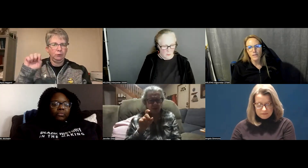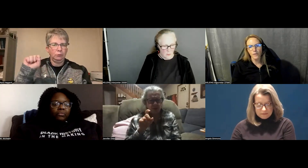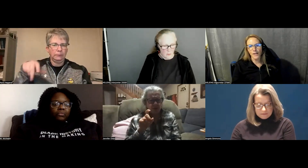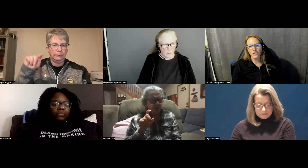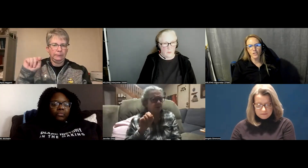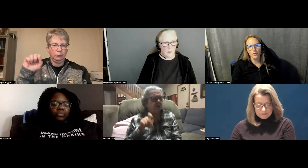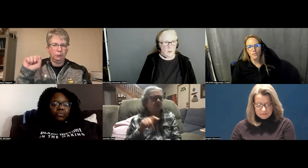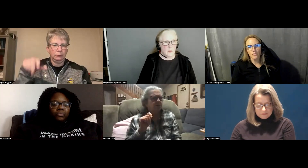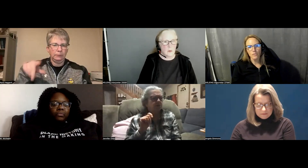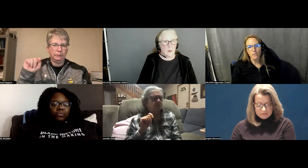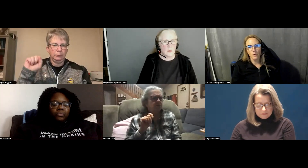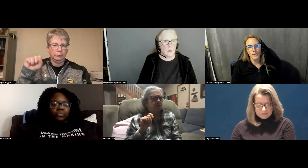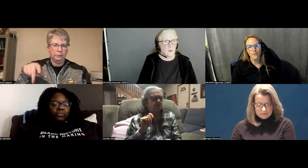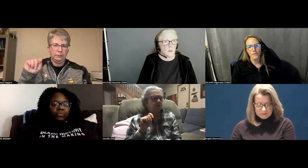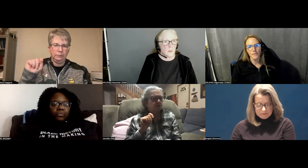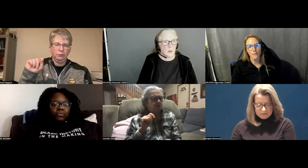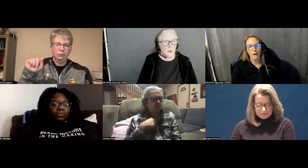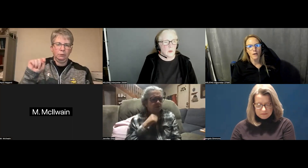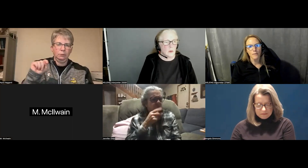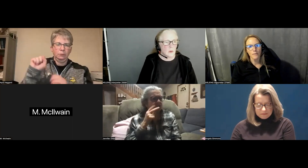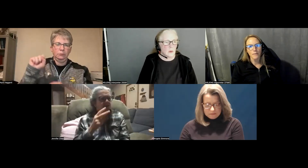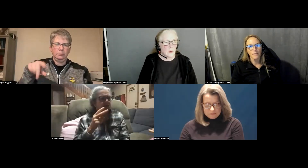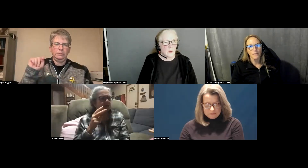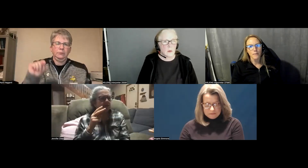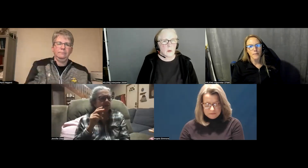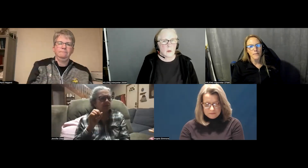Was it from last June? No, it was from September.